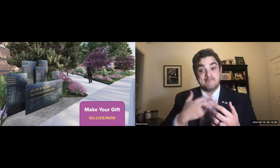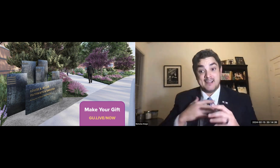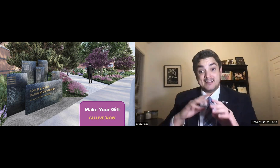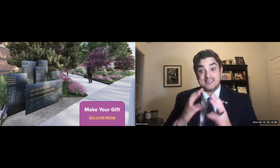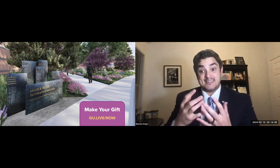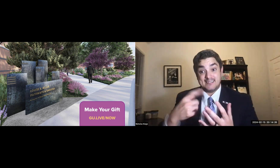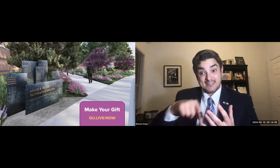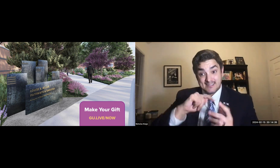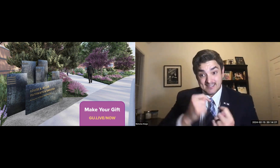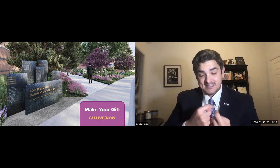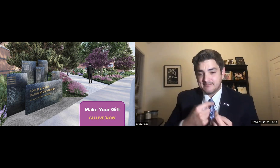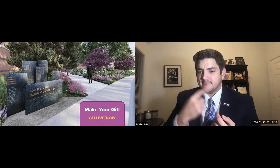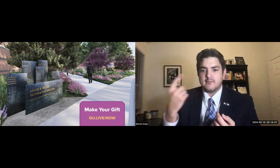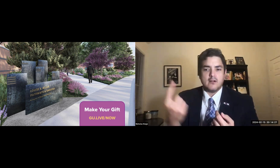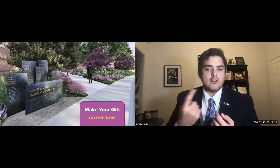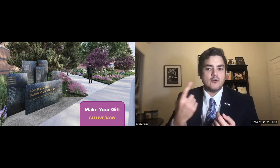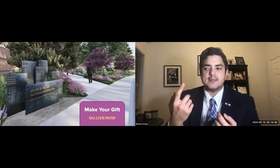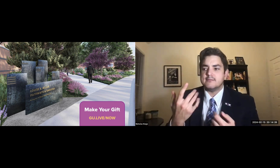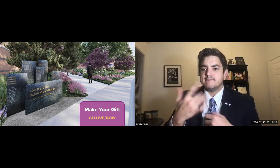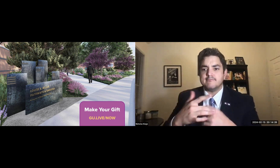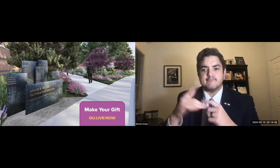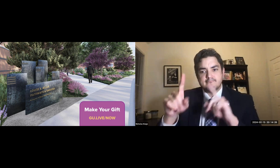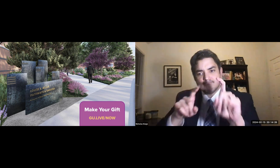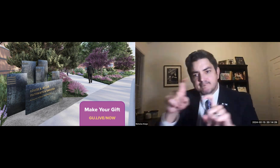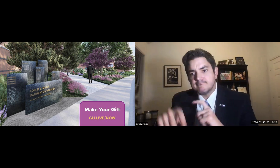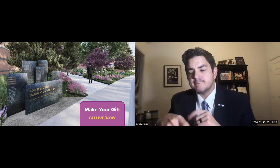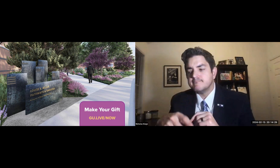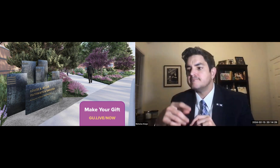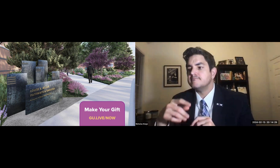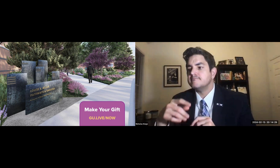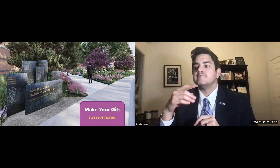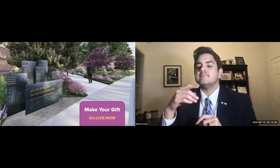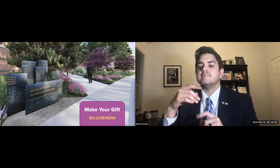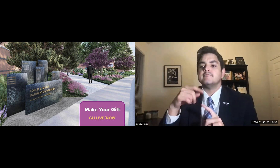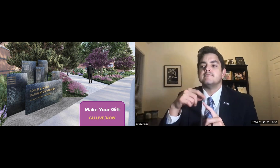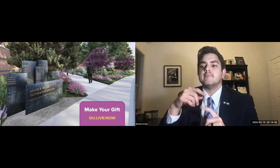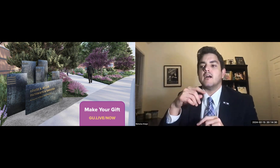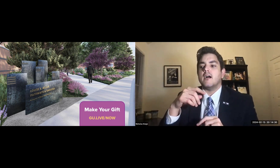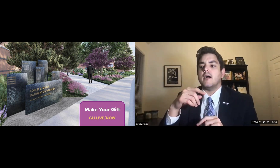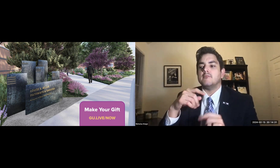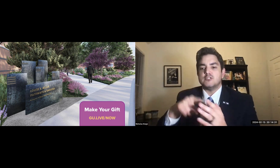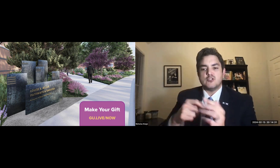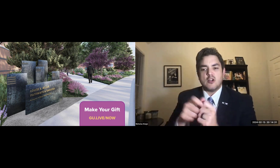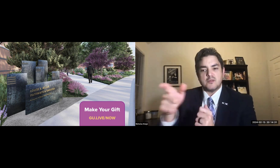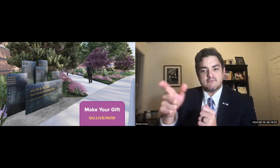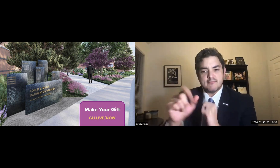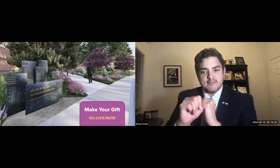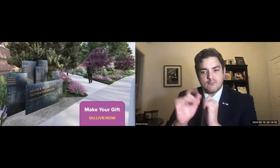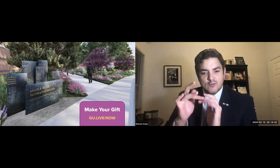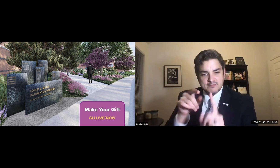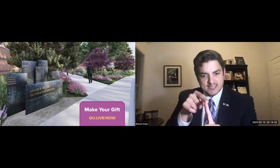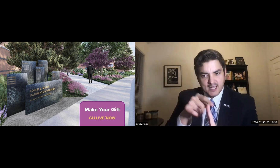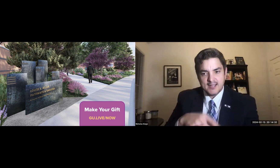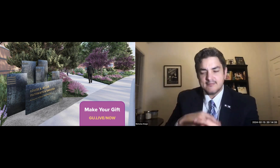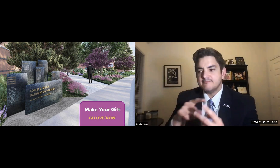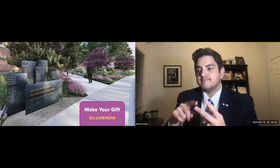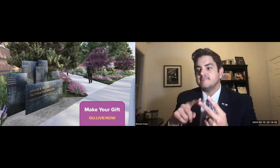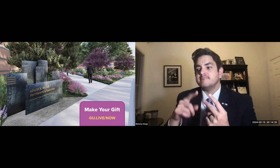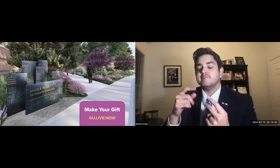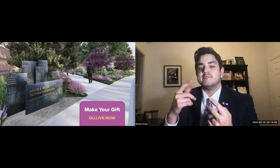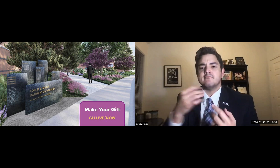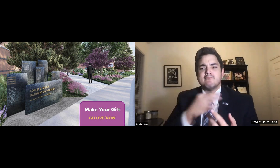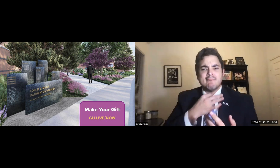And I think those are it as far as my comments right now. Again, you're always welcome to ask my team